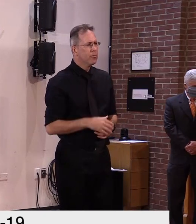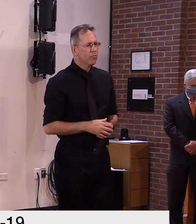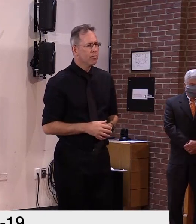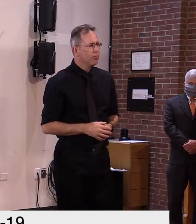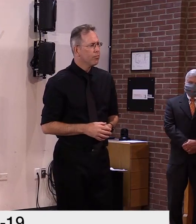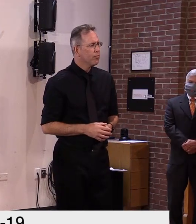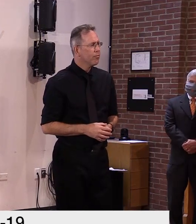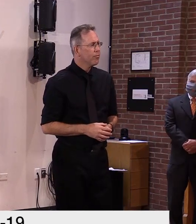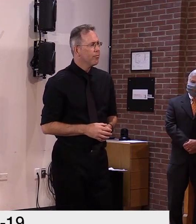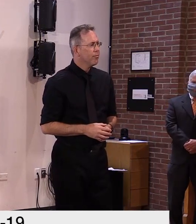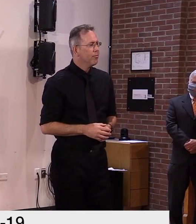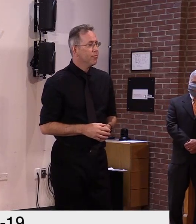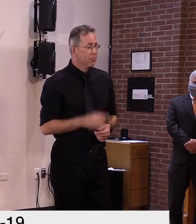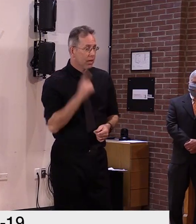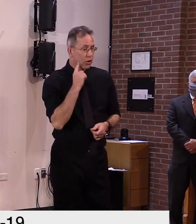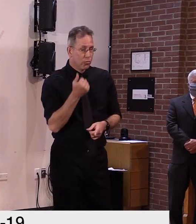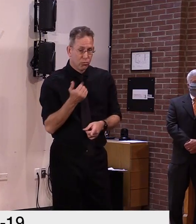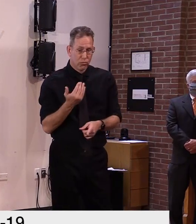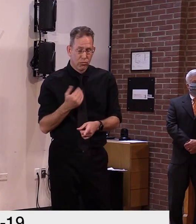Hello, can you hear me? We can.